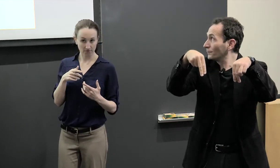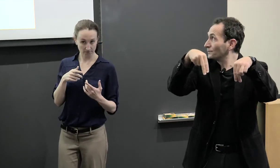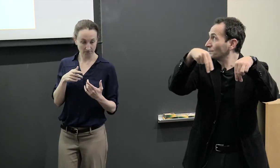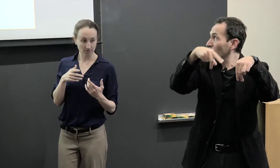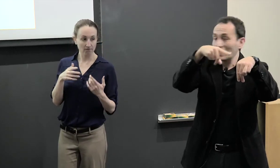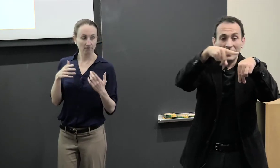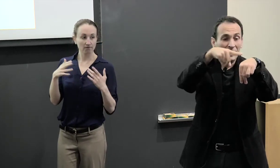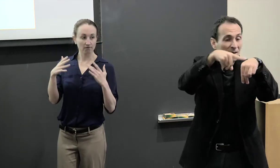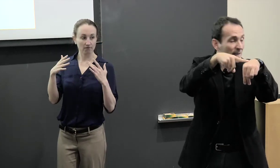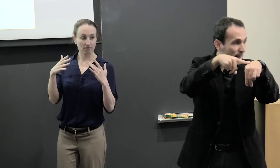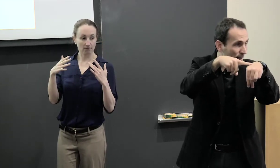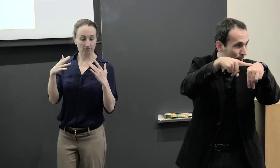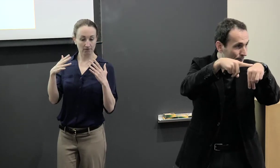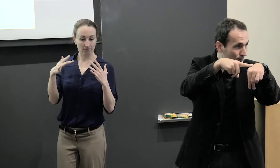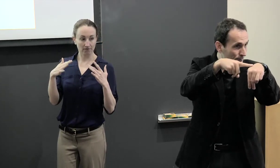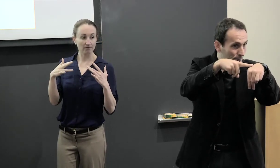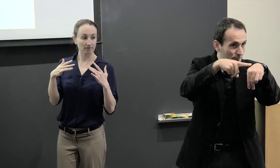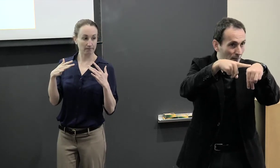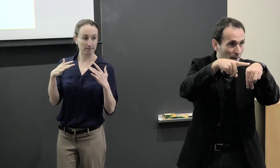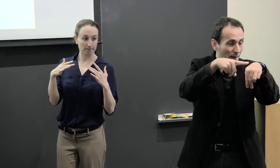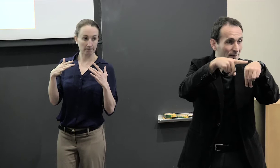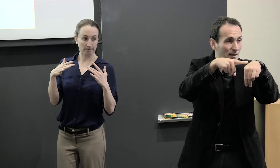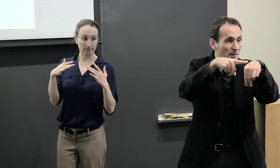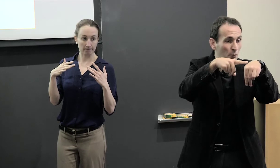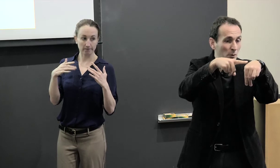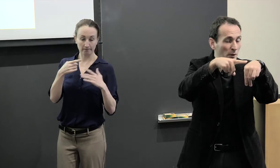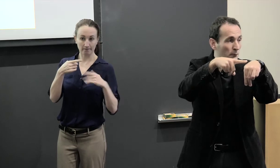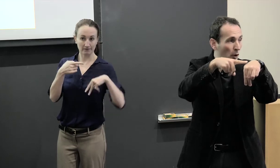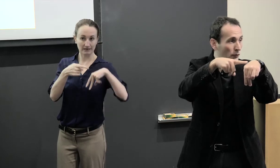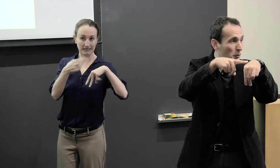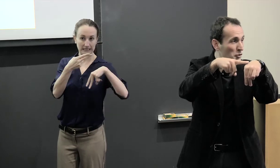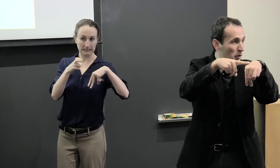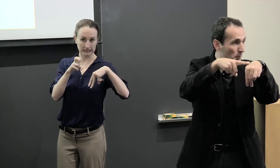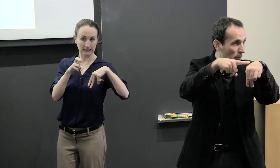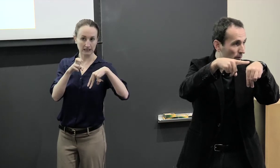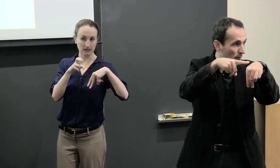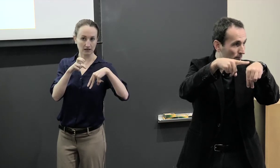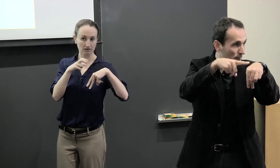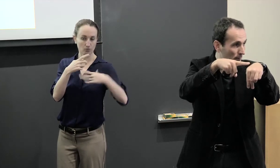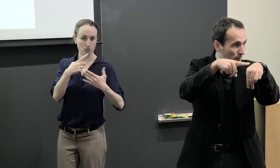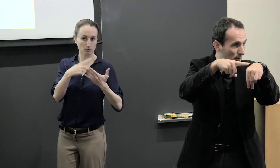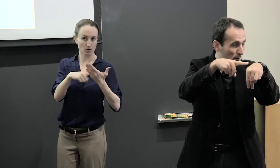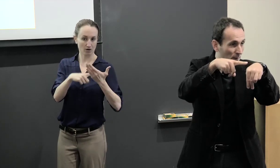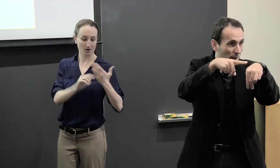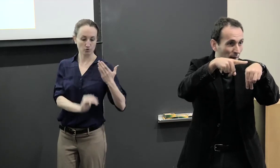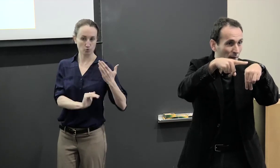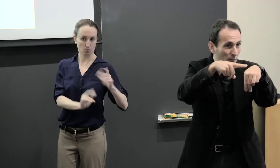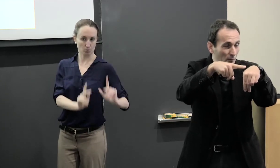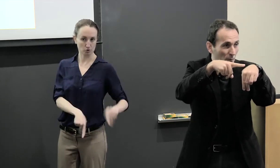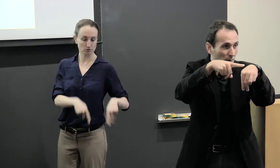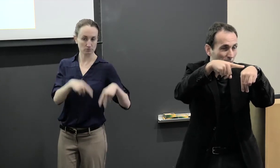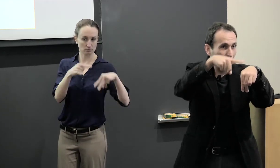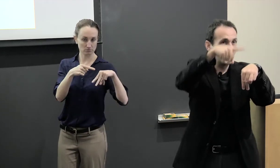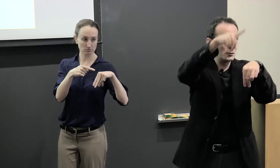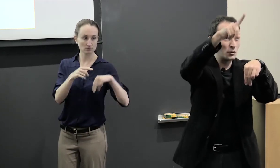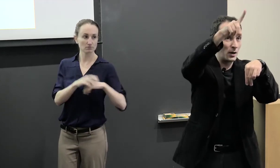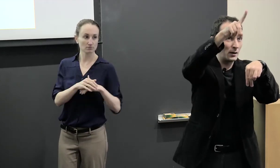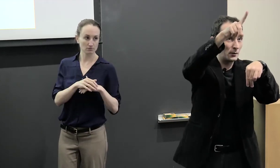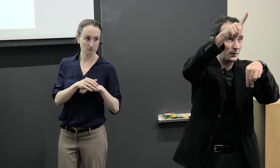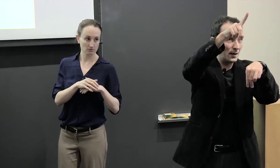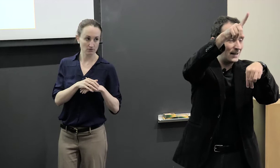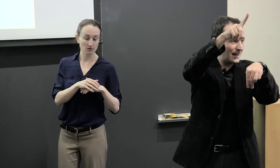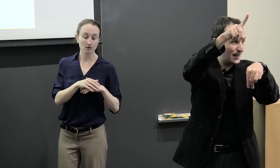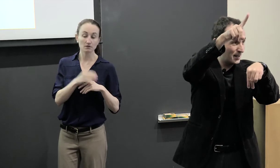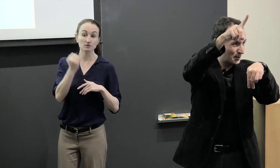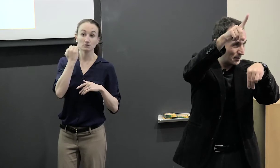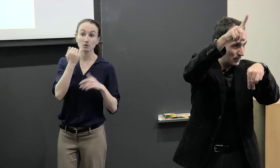continue, he, okay, and now this will refer to the short person. And if you try